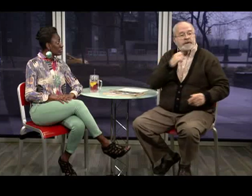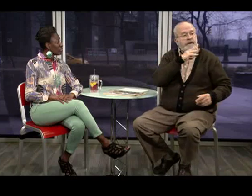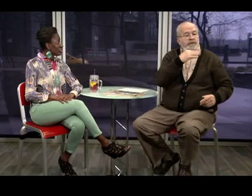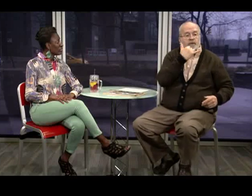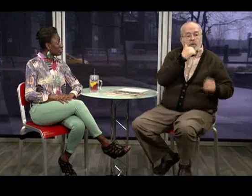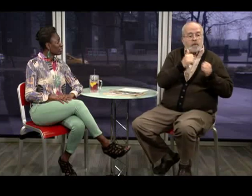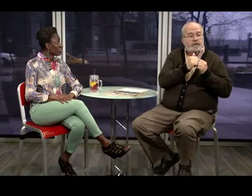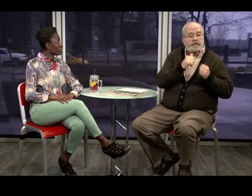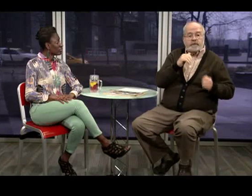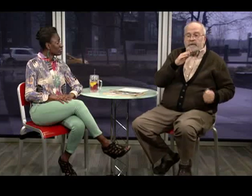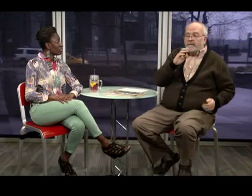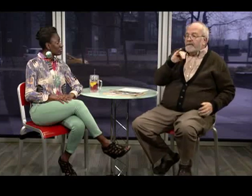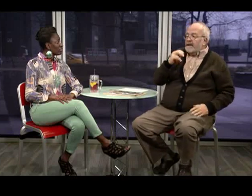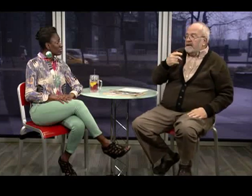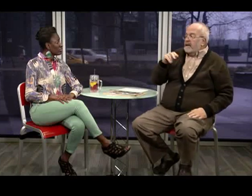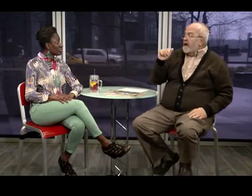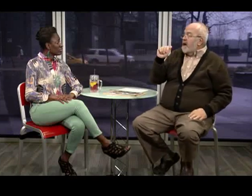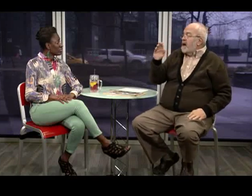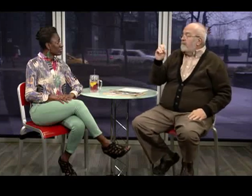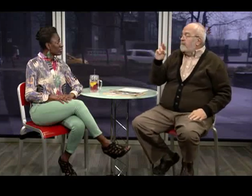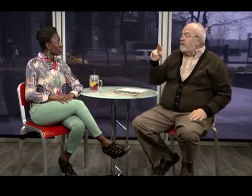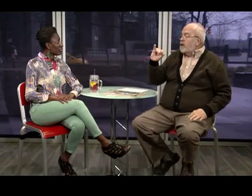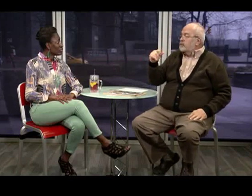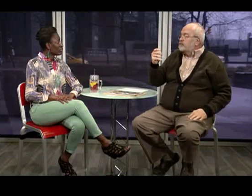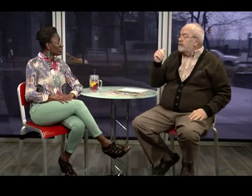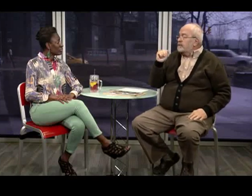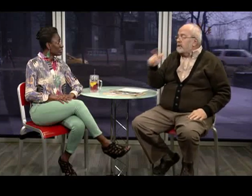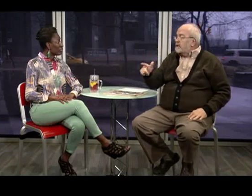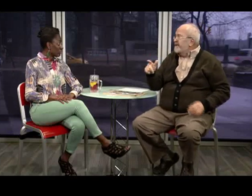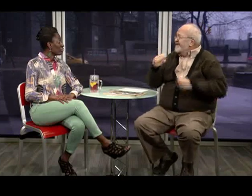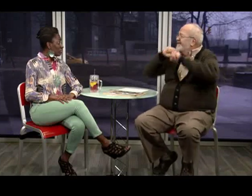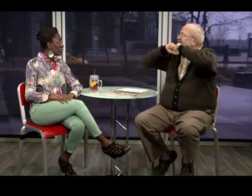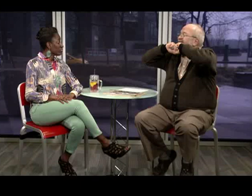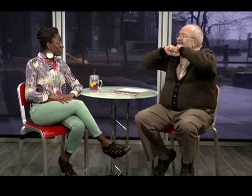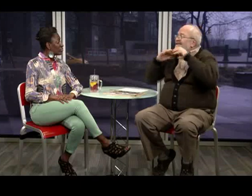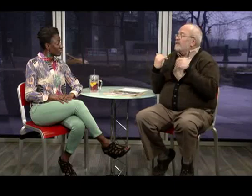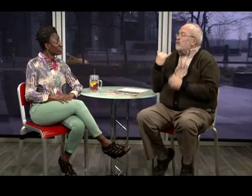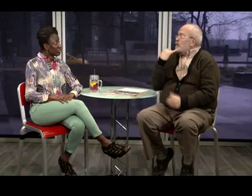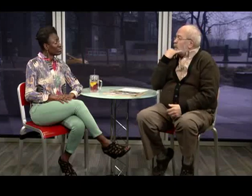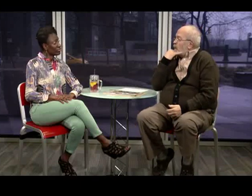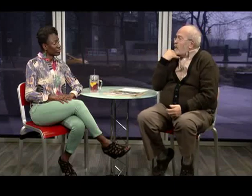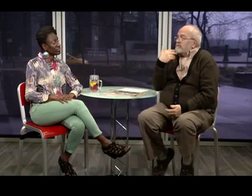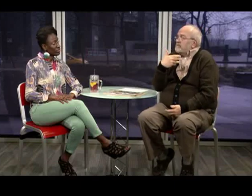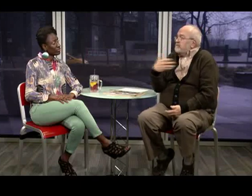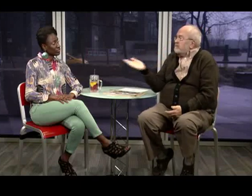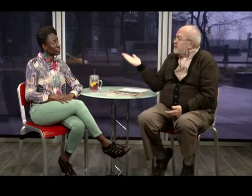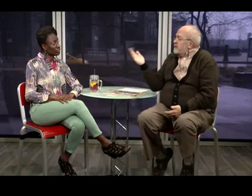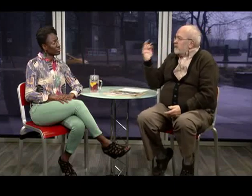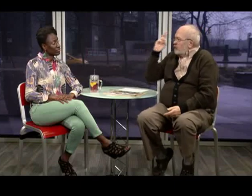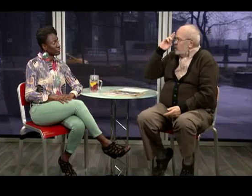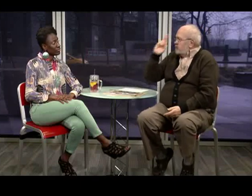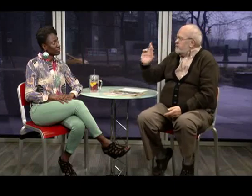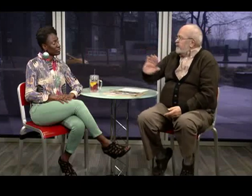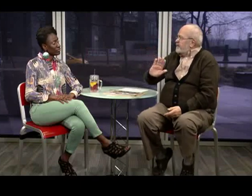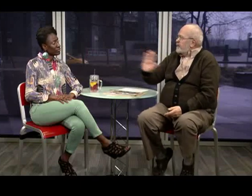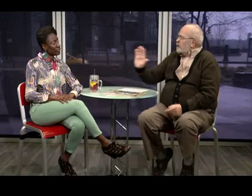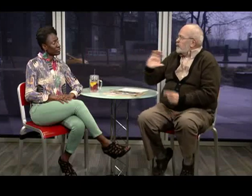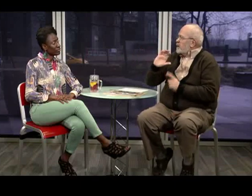We wanted it to be much like someone who's a Japanese Canadian feels equal to someone who is Caucasian. We just